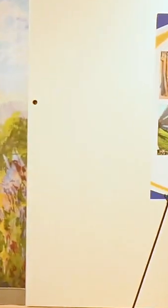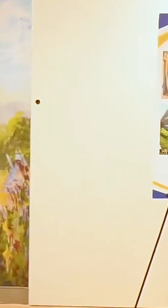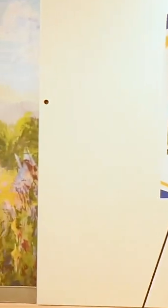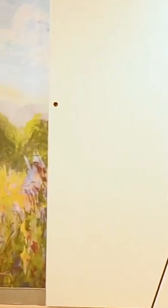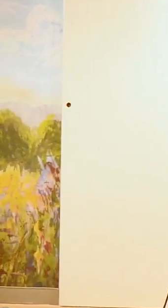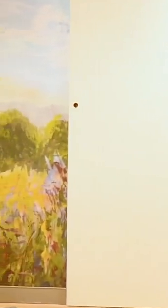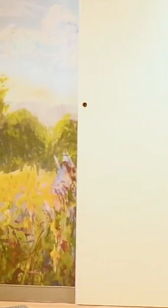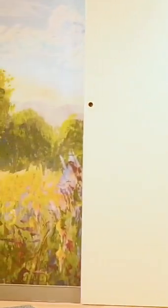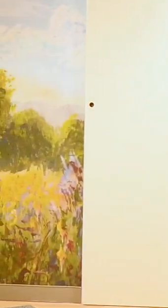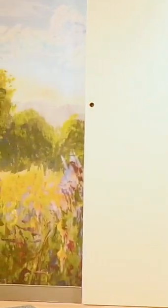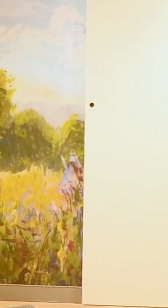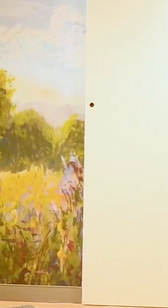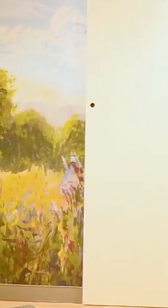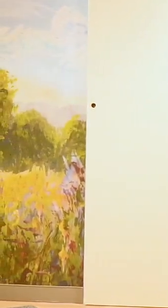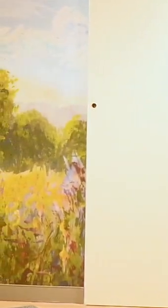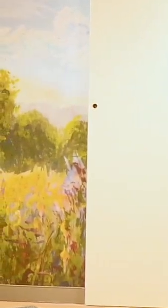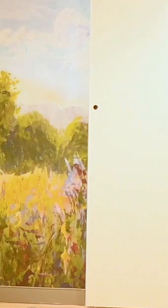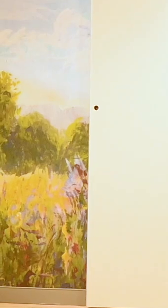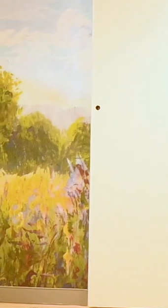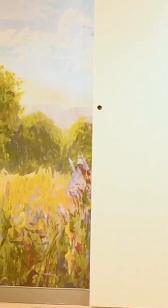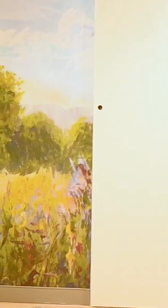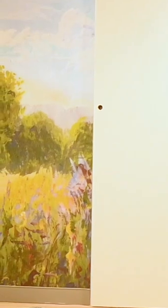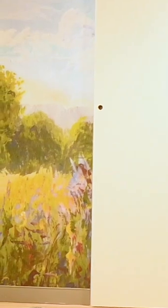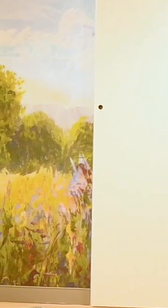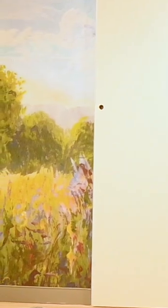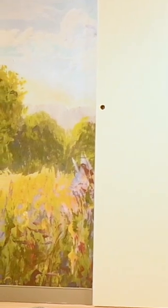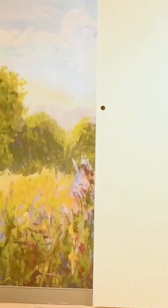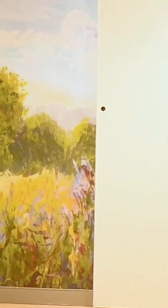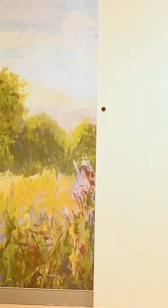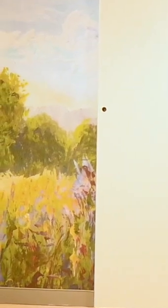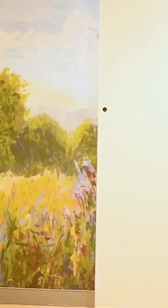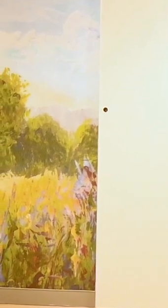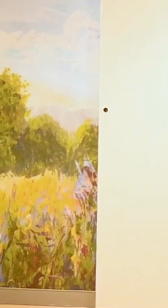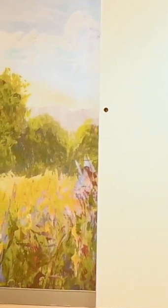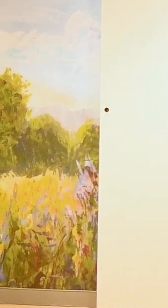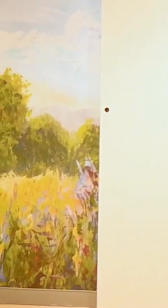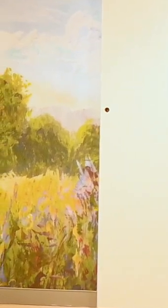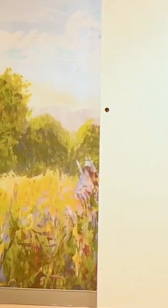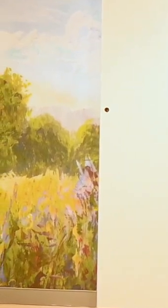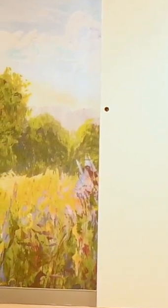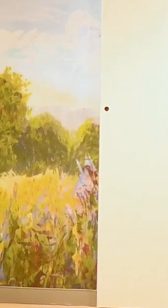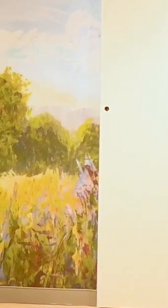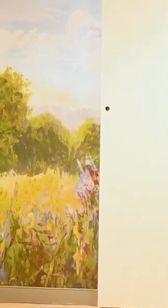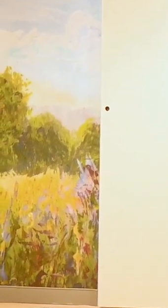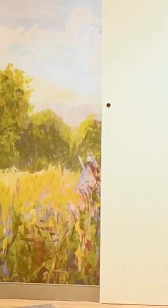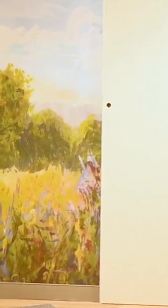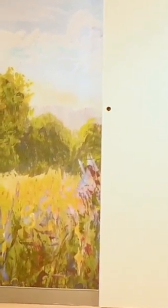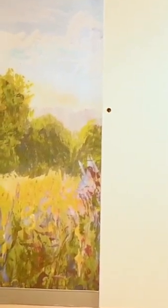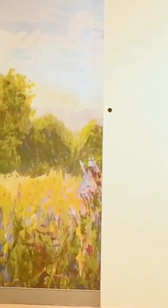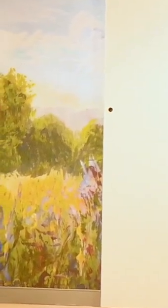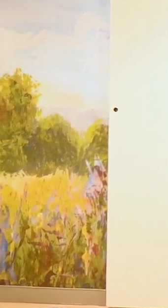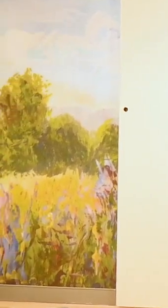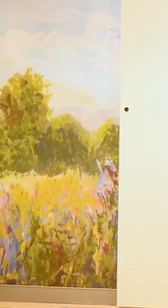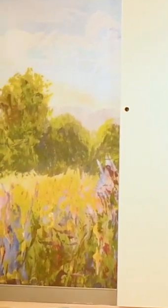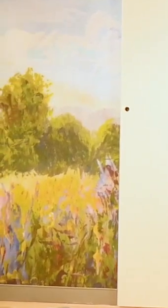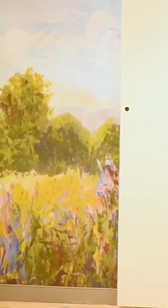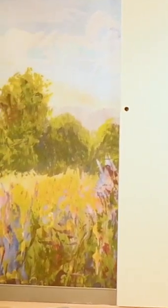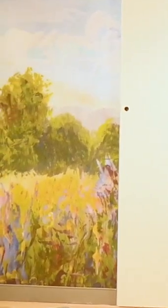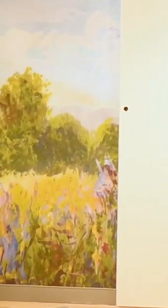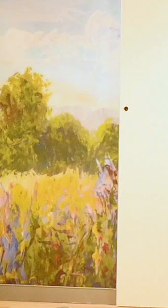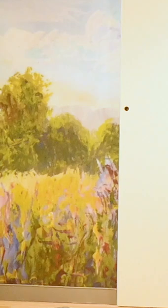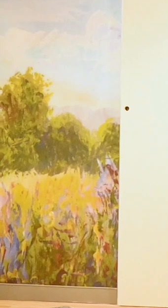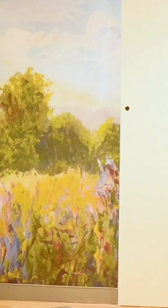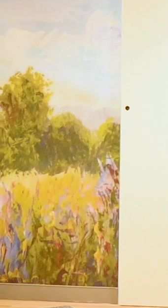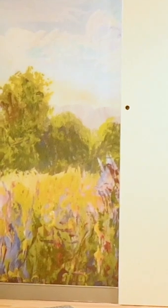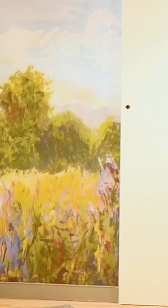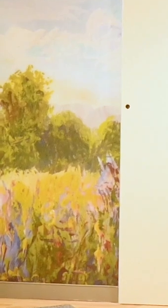Thank you, Dr. Pugh, and for everybody for coming out. We are now going to be doing some guided tours. We're going to do a ribbon cutting really quickly. If we can have everyone come up to the stage